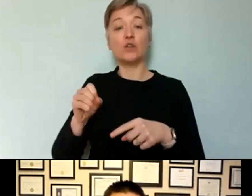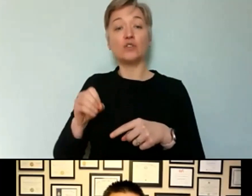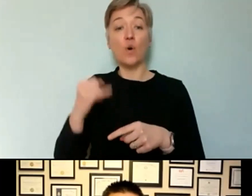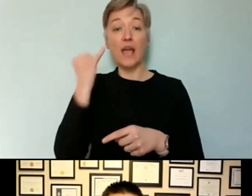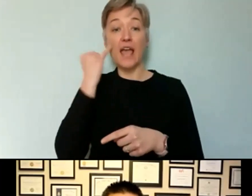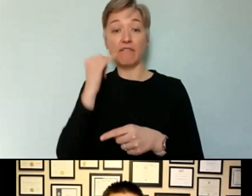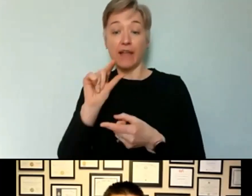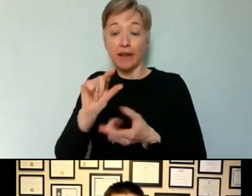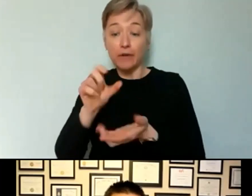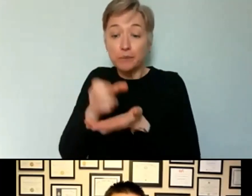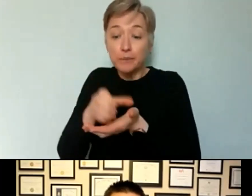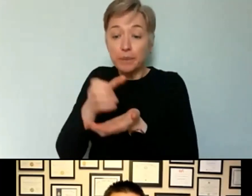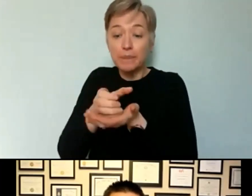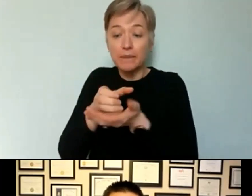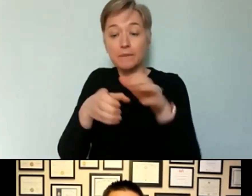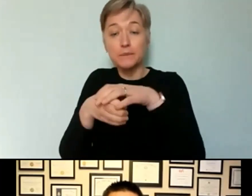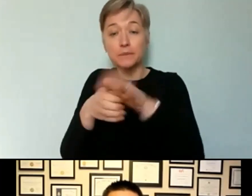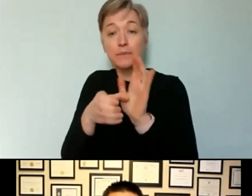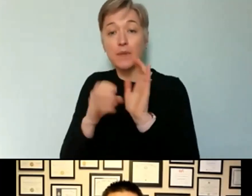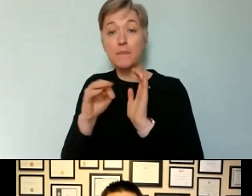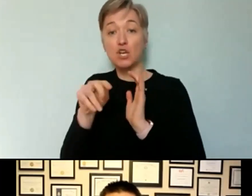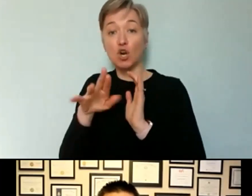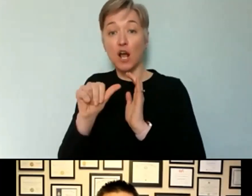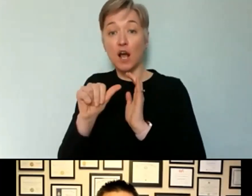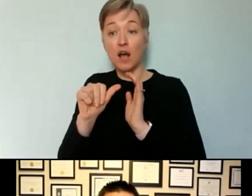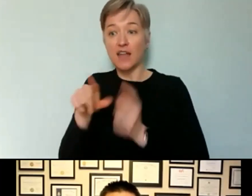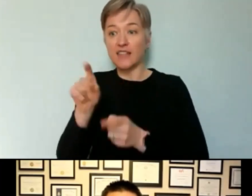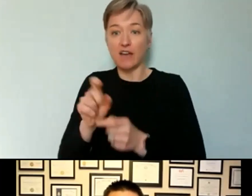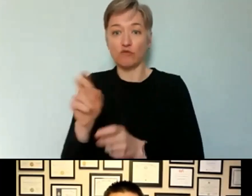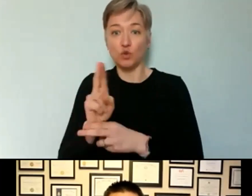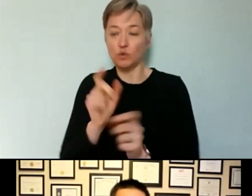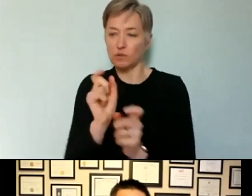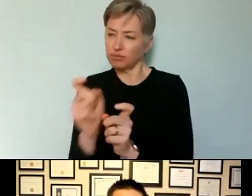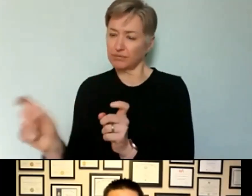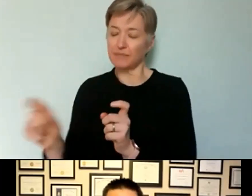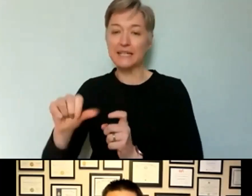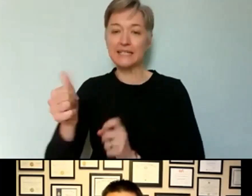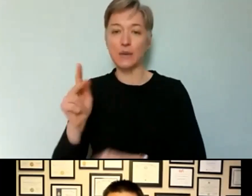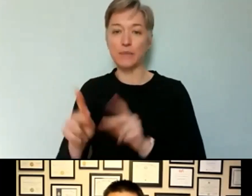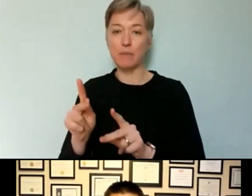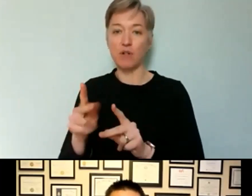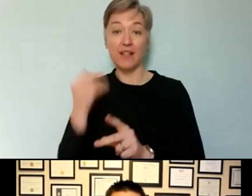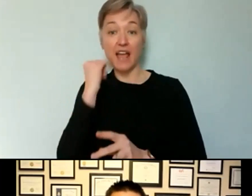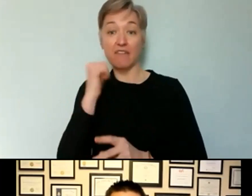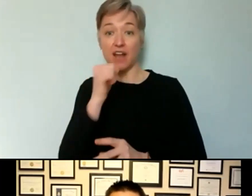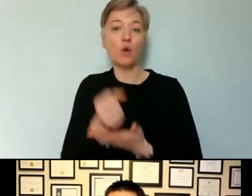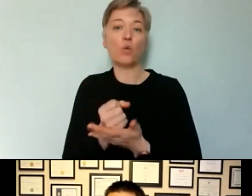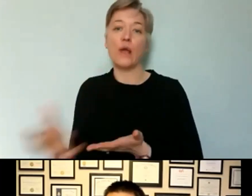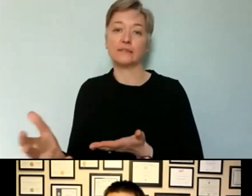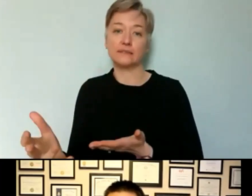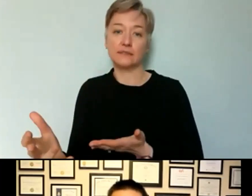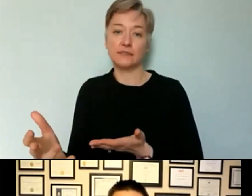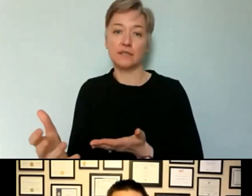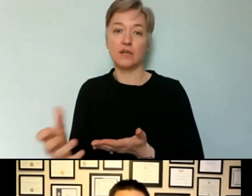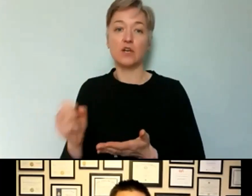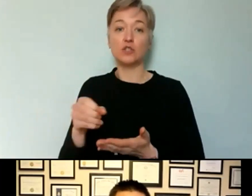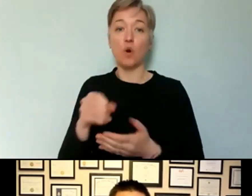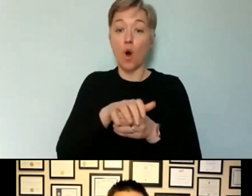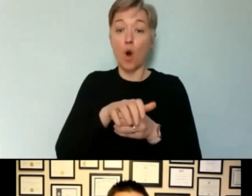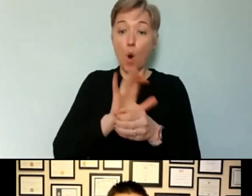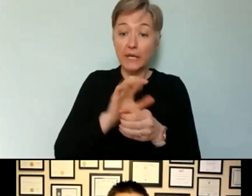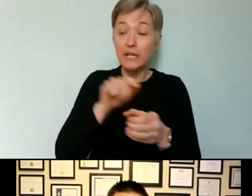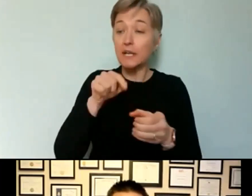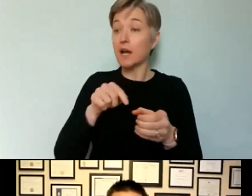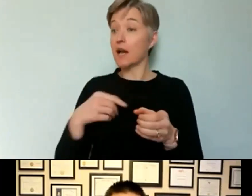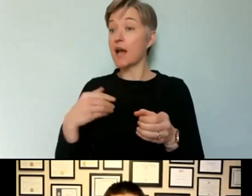it for 10 individuals, otherwise it goes to waste. And so they've had to, open up a vial, and they have 65 or